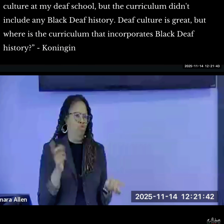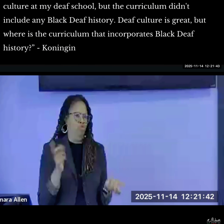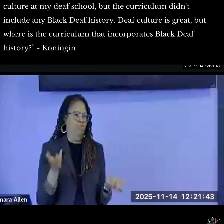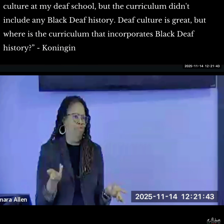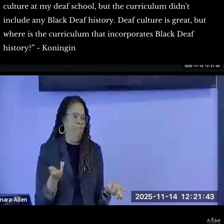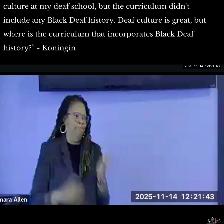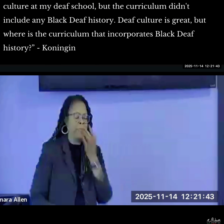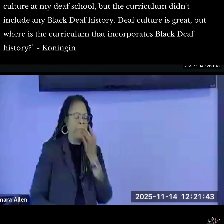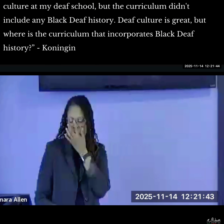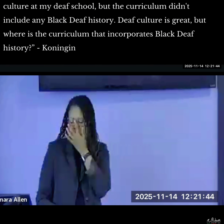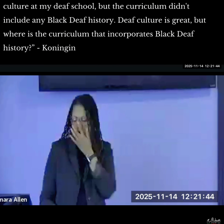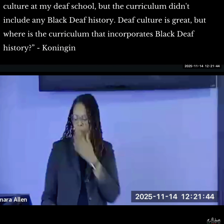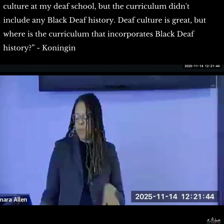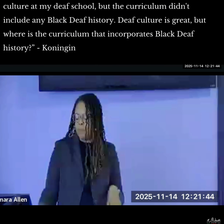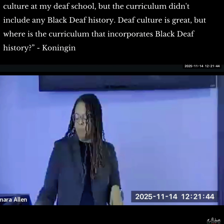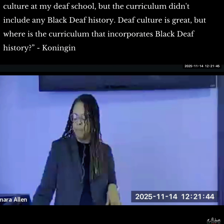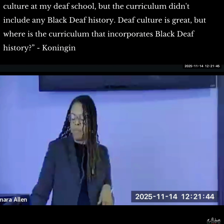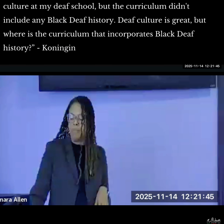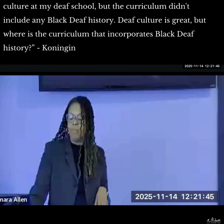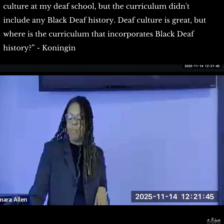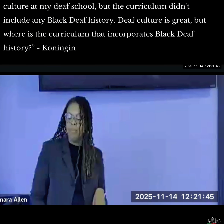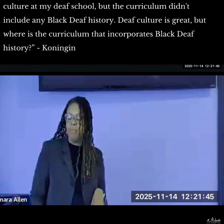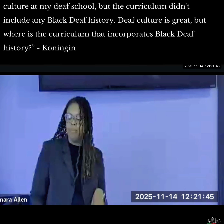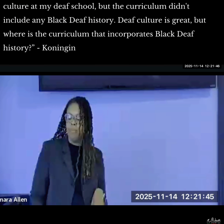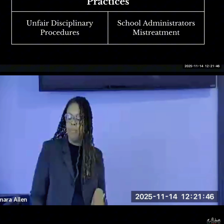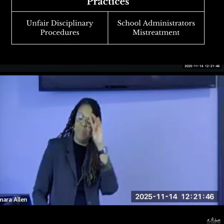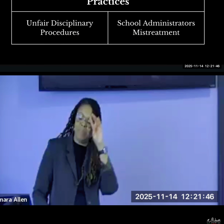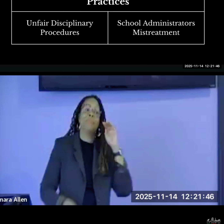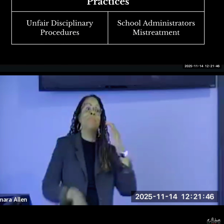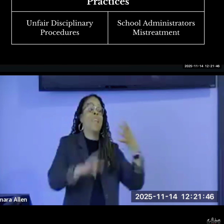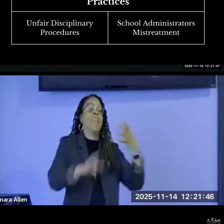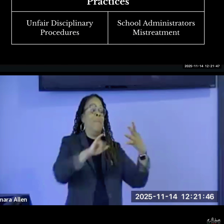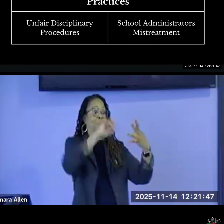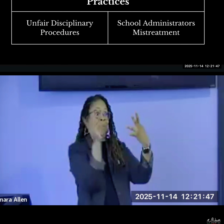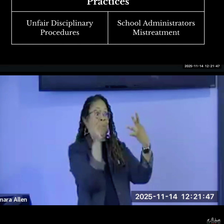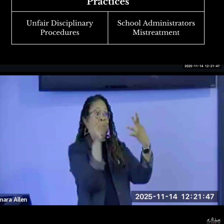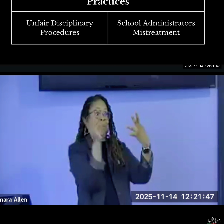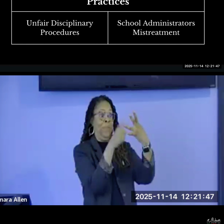the curriculum that incorporates Black deaf history?